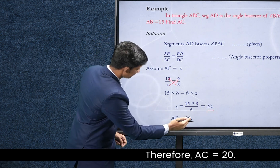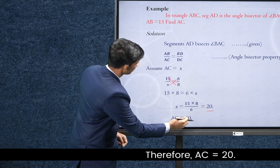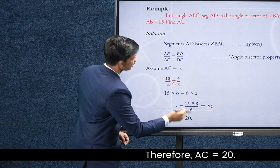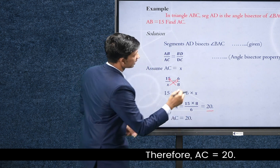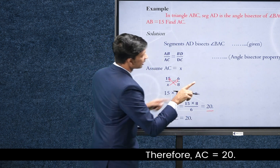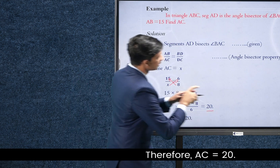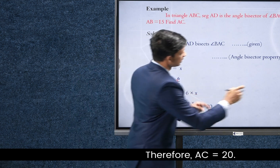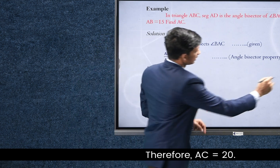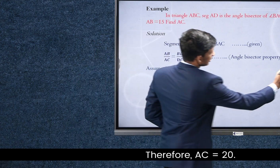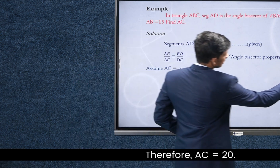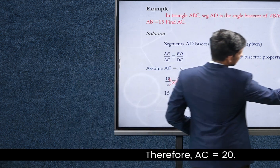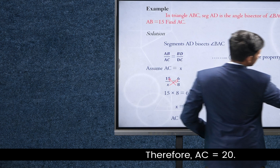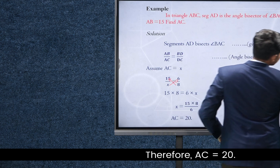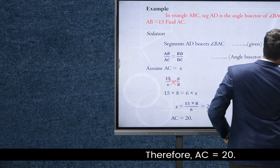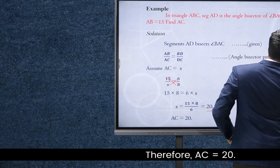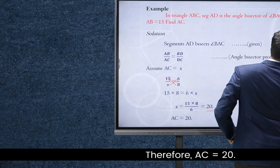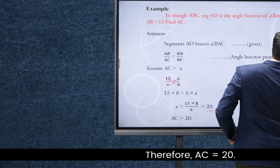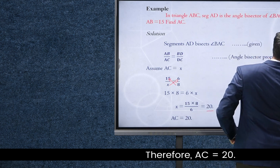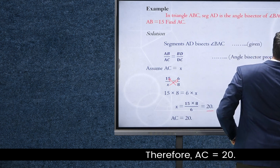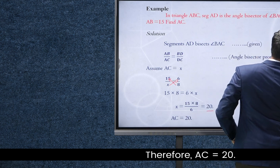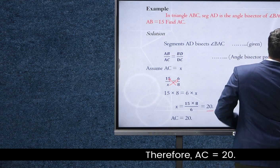Therefore, AC is equal to 20.